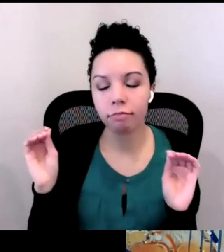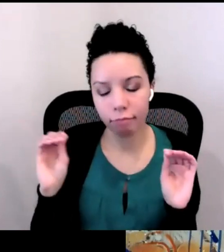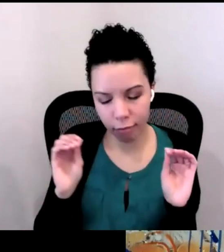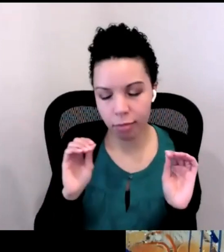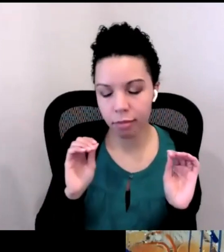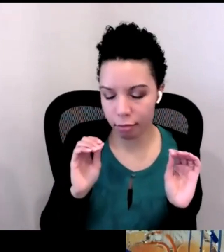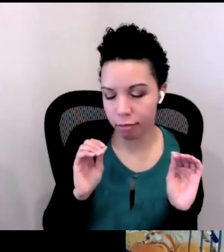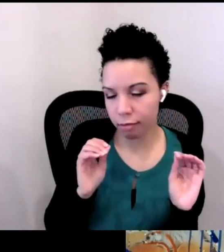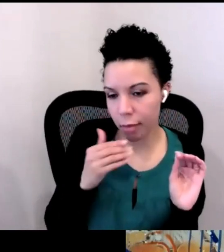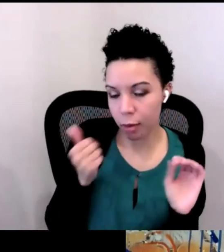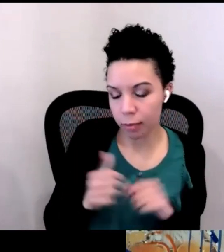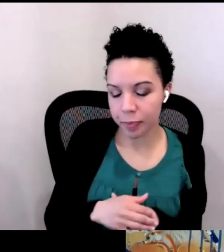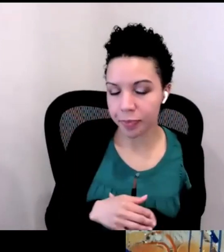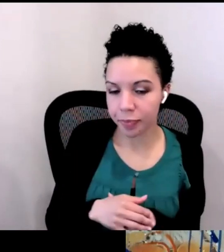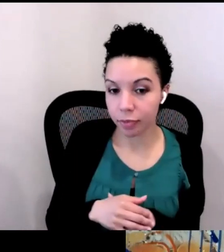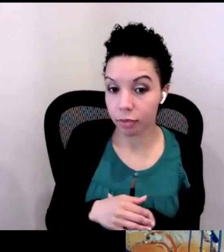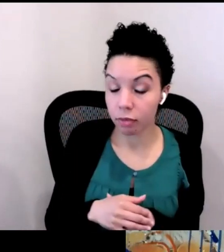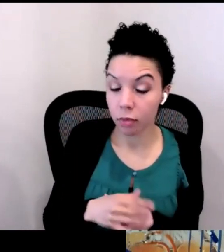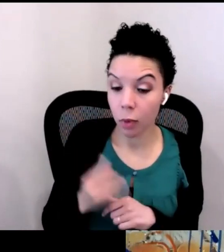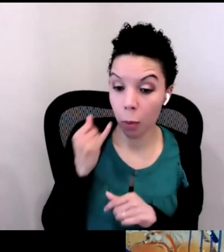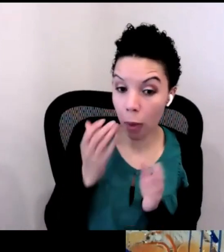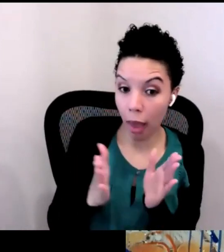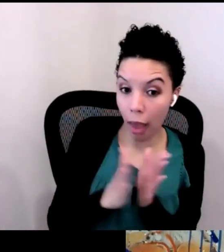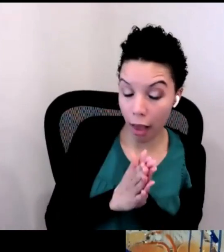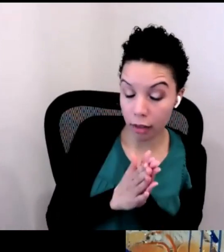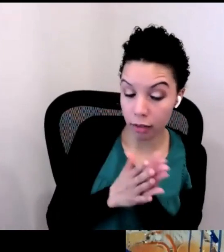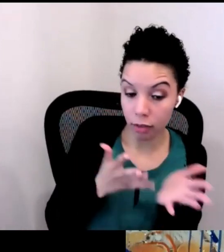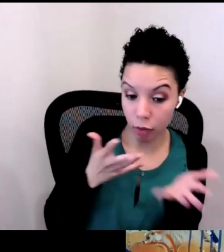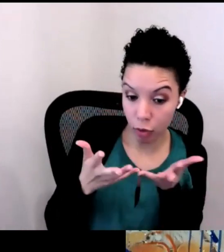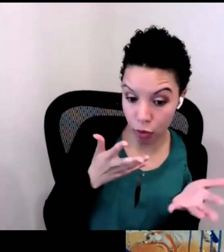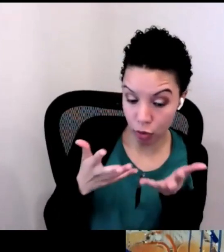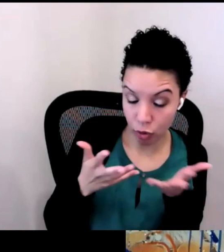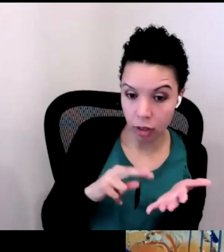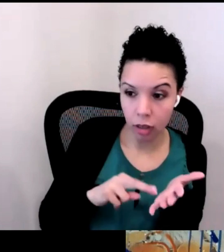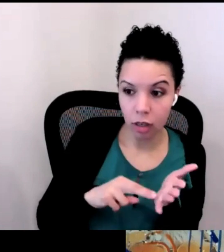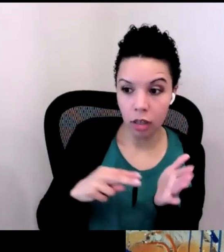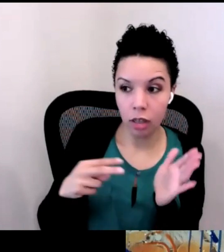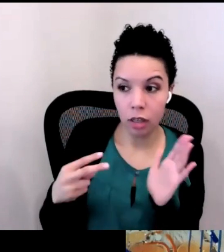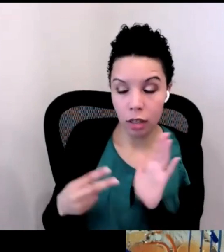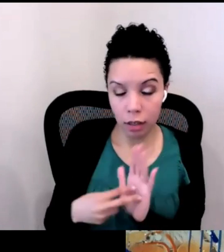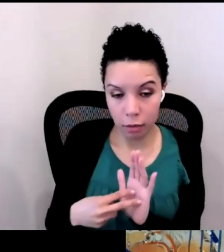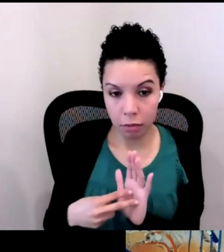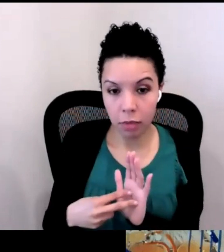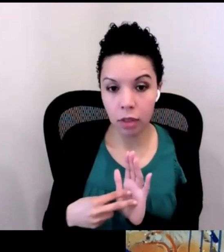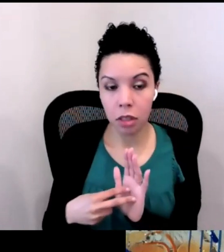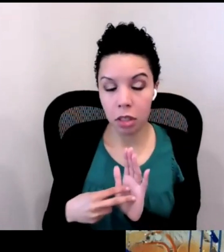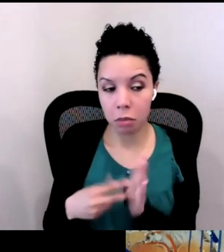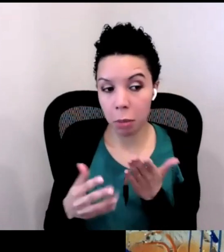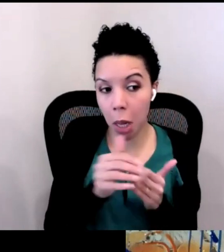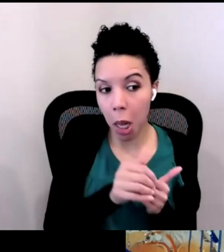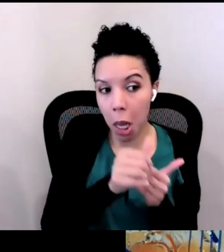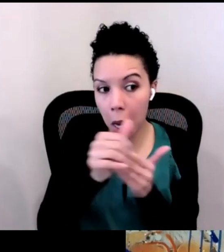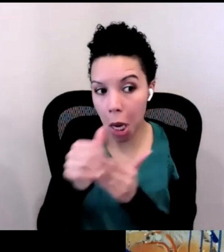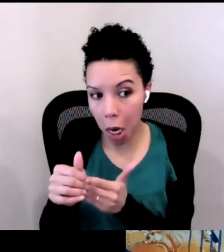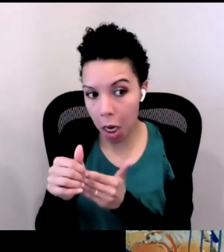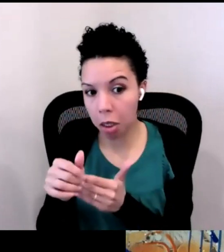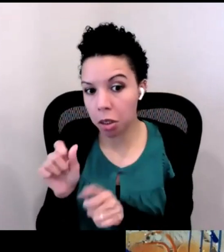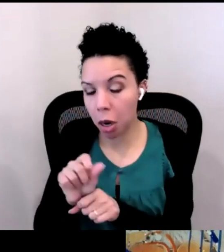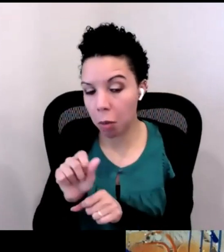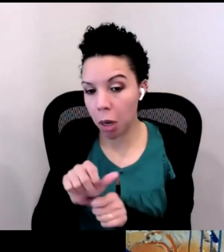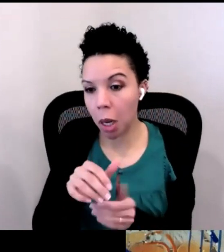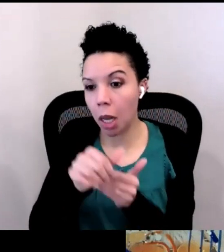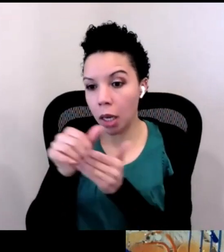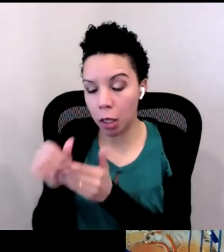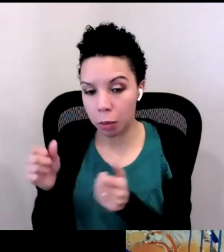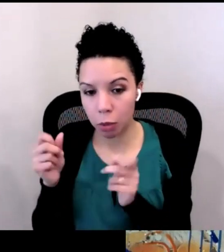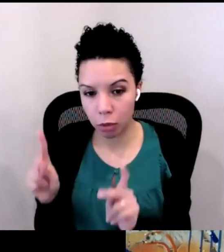conversation, it might lead to something, but you're not going to get someone like you're not going to stop and break from your day if someone's just coming to you